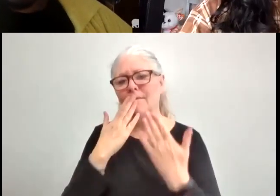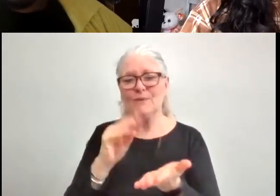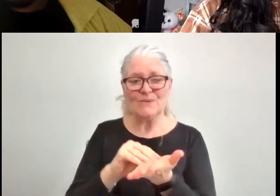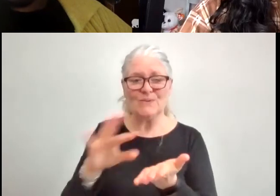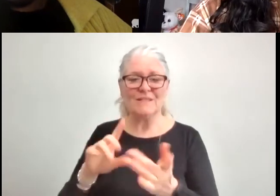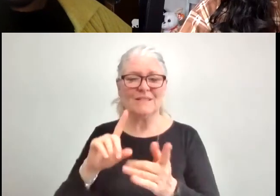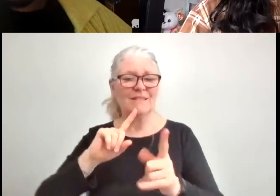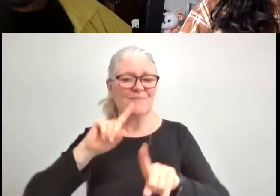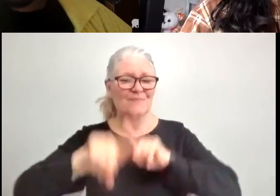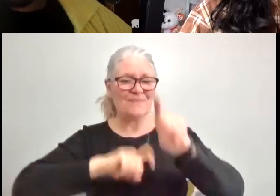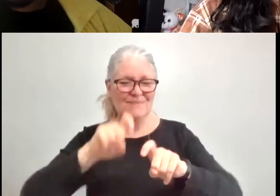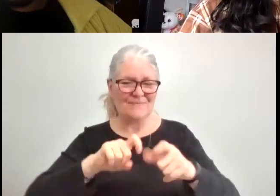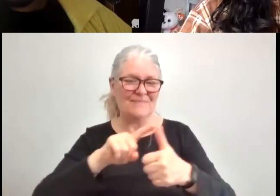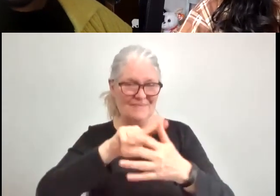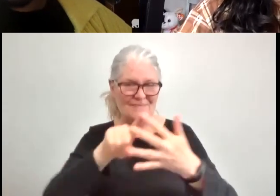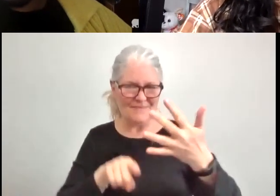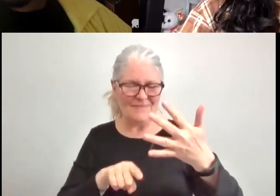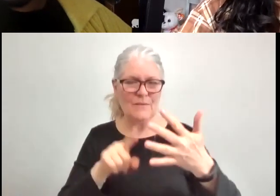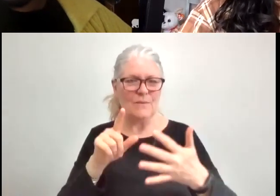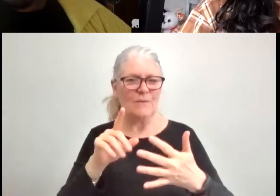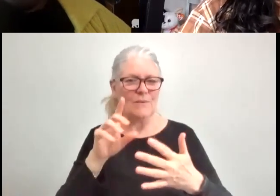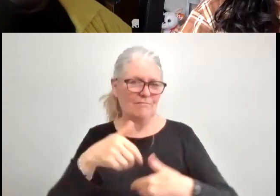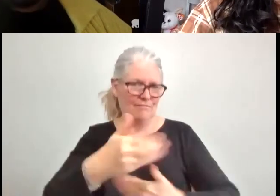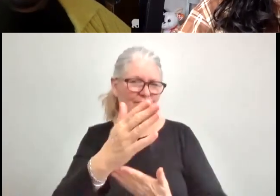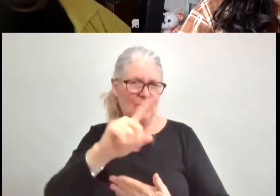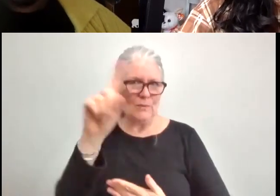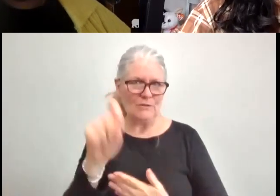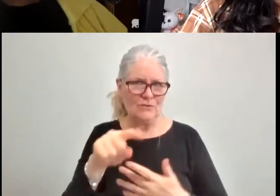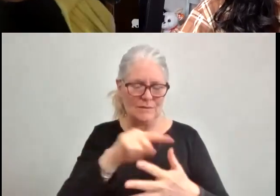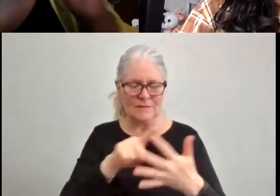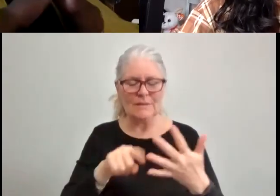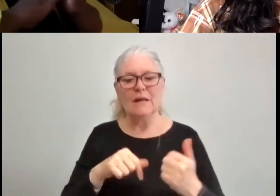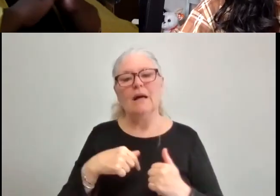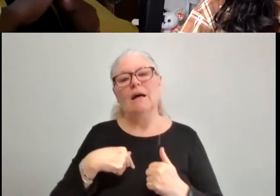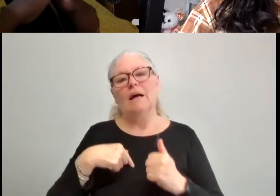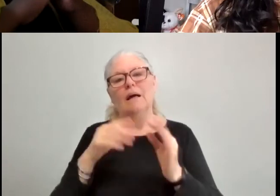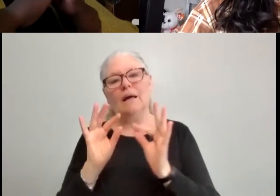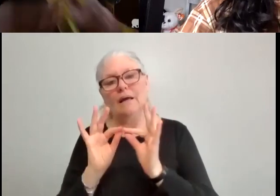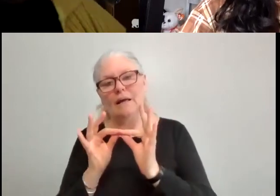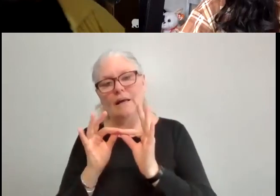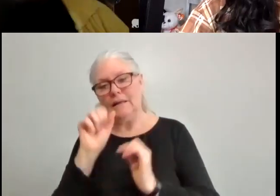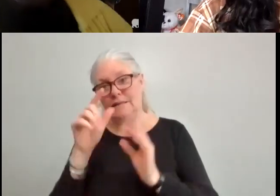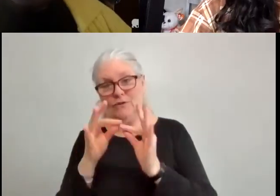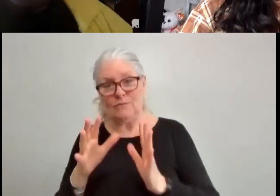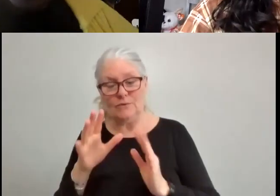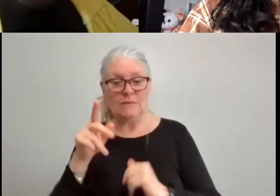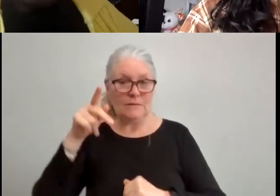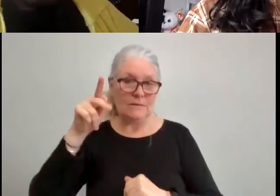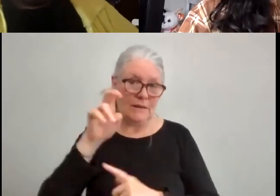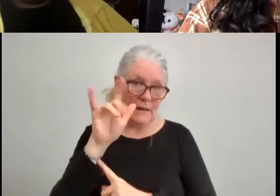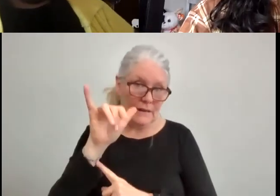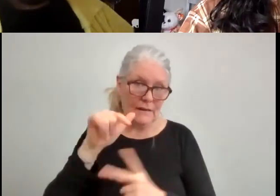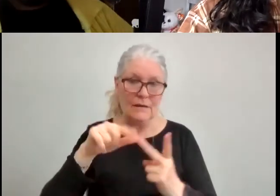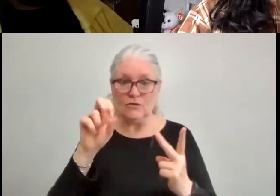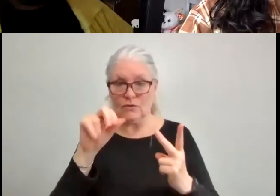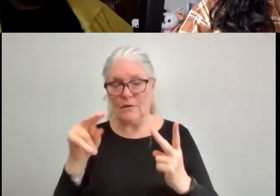student respondents, Bailey, Faith, Aisha, Ali, and also Kelly and Sean, who are ASL interpreters. I would